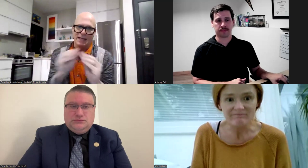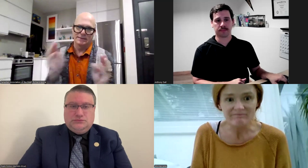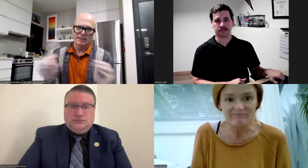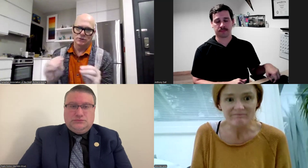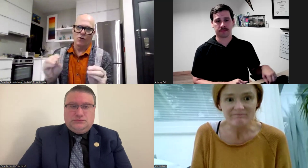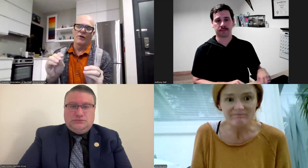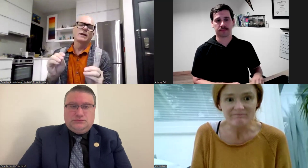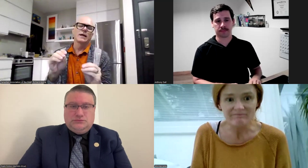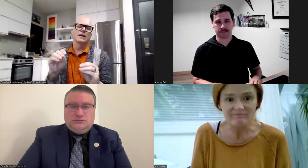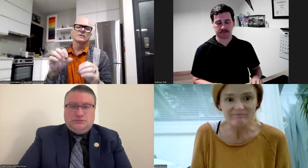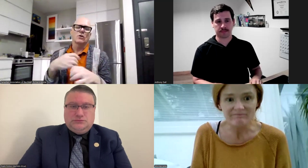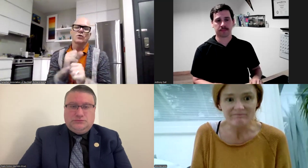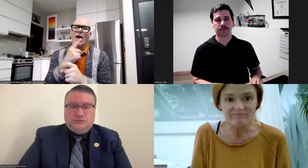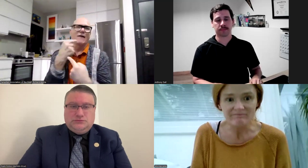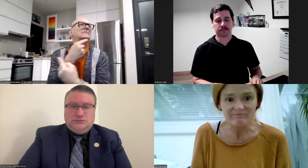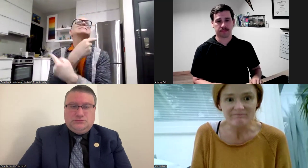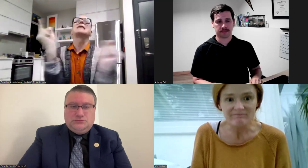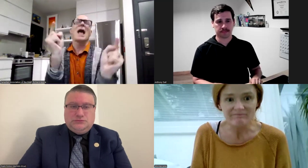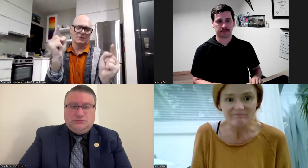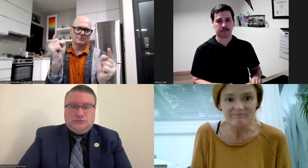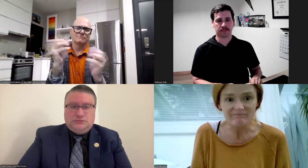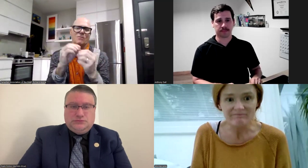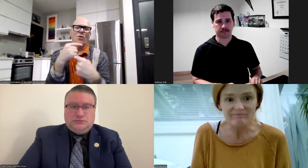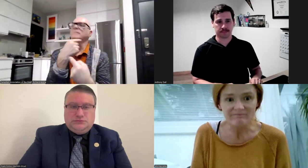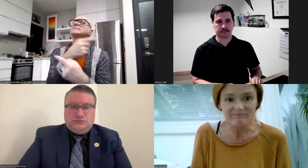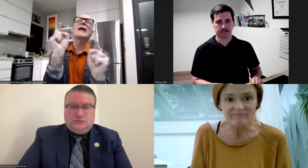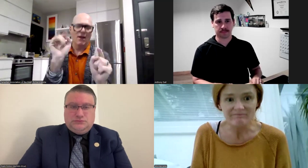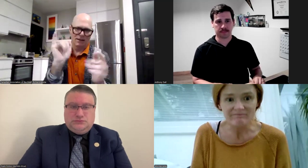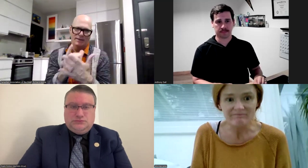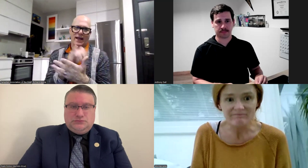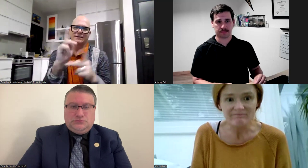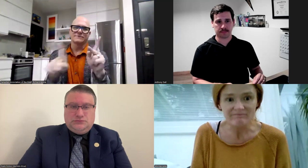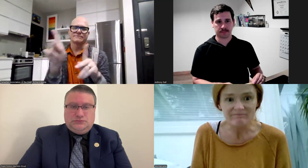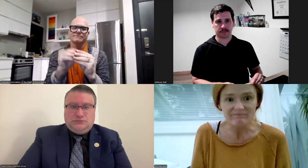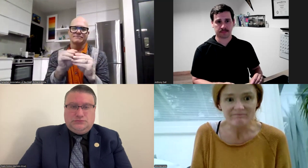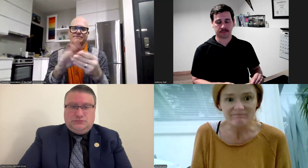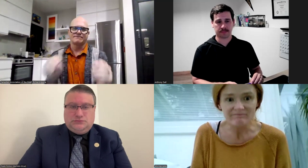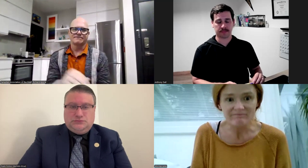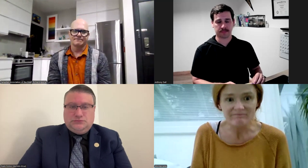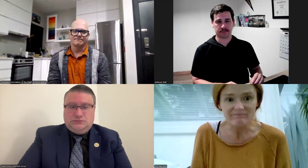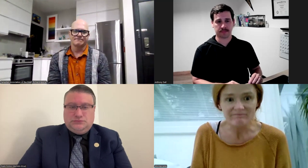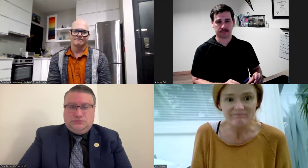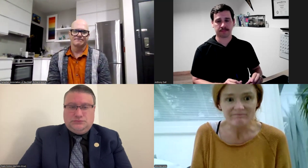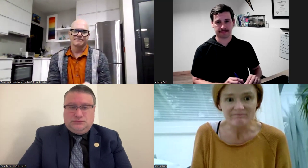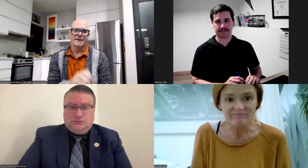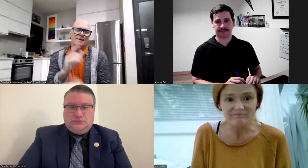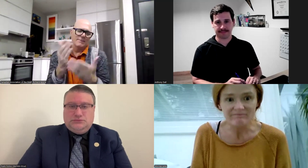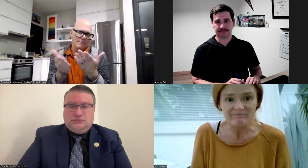They are generationally deaf, which is a blessing in itself. But tell the world your story. And I think that's really where my advice would come